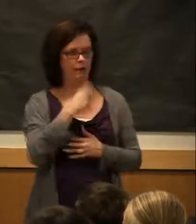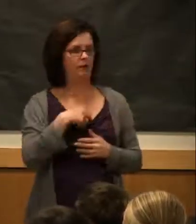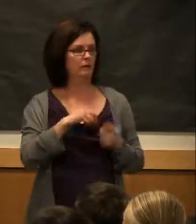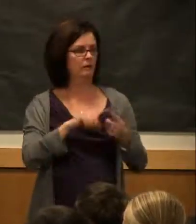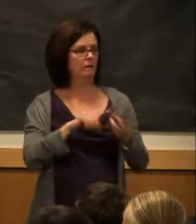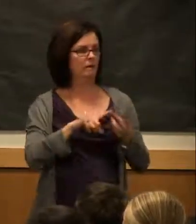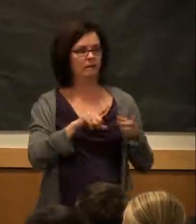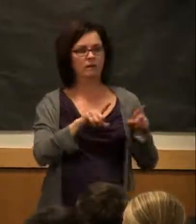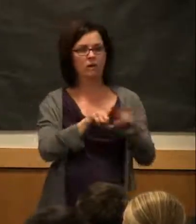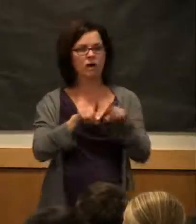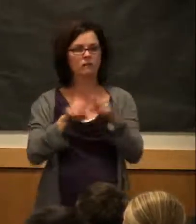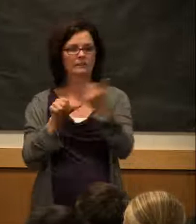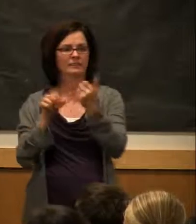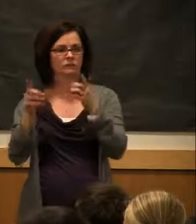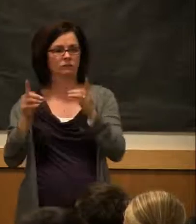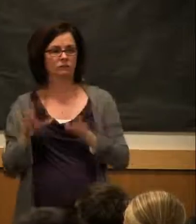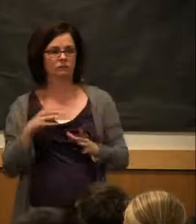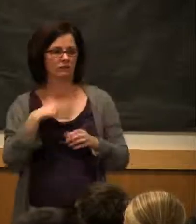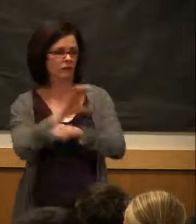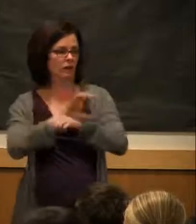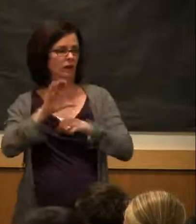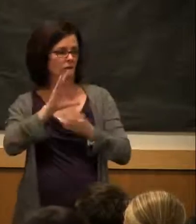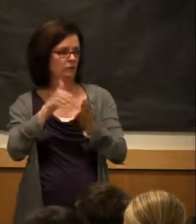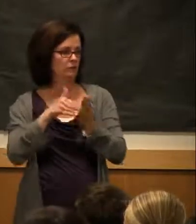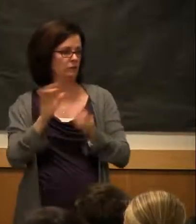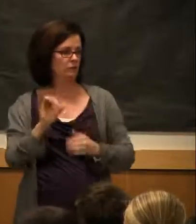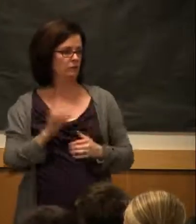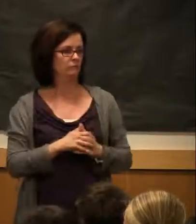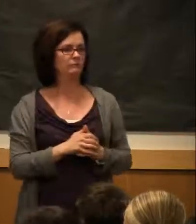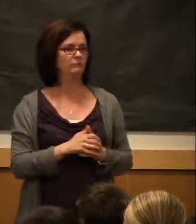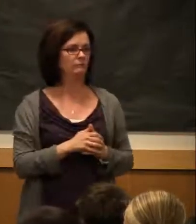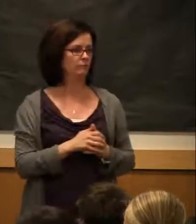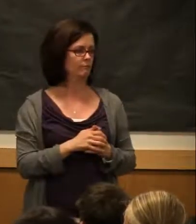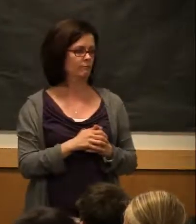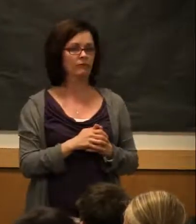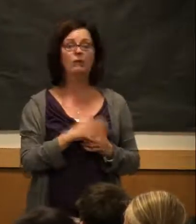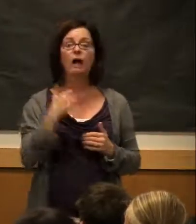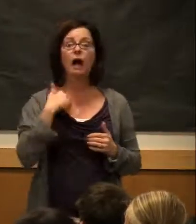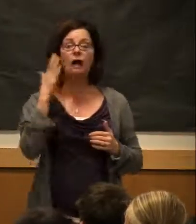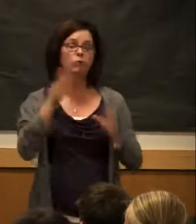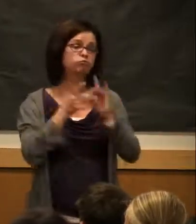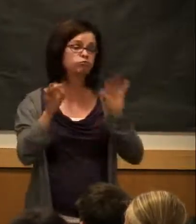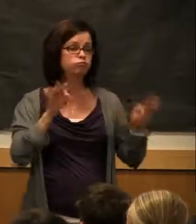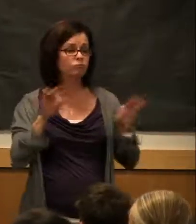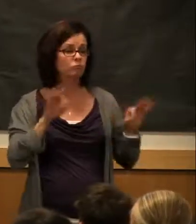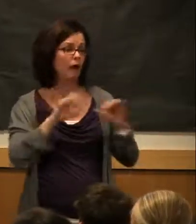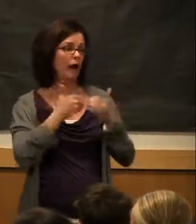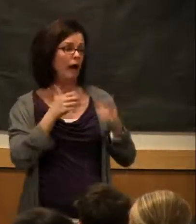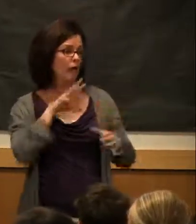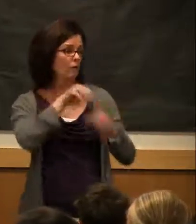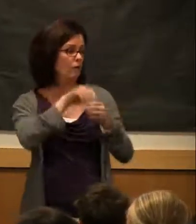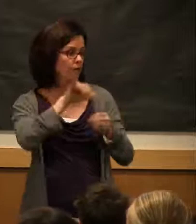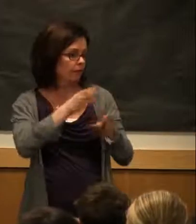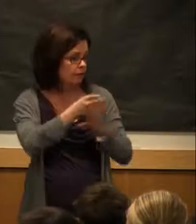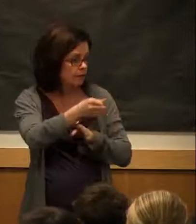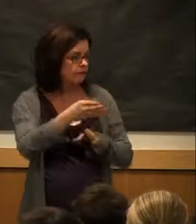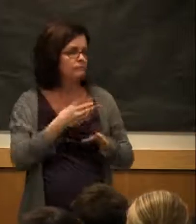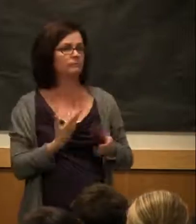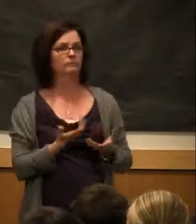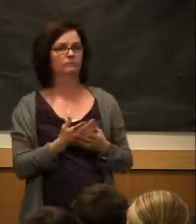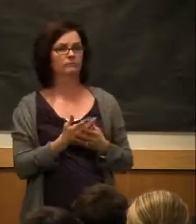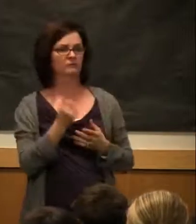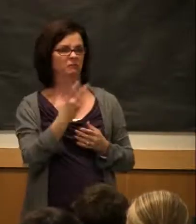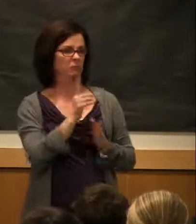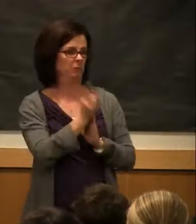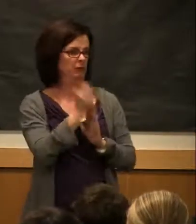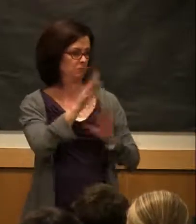also the Assistant Director at the Colorado Center. And I'm going to talk to you a little bit about how I got into the profession in a